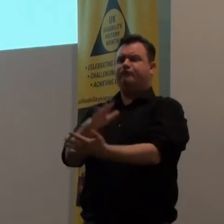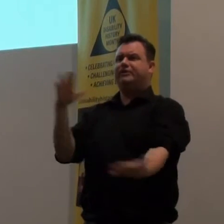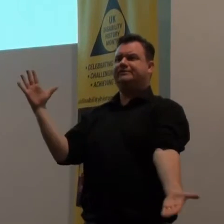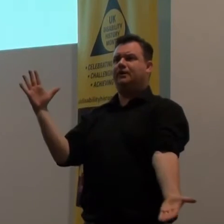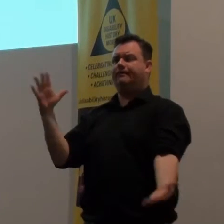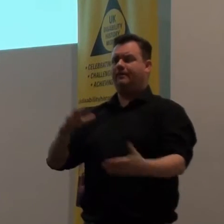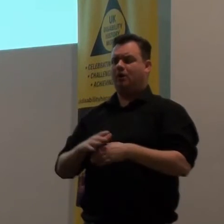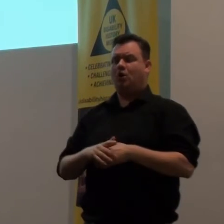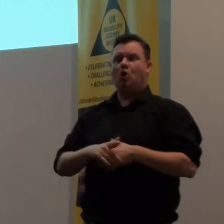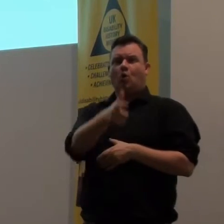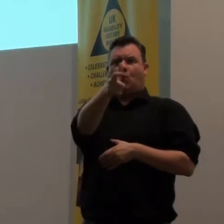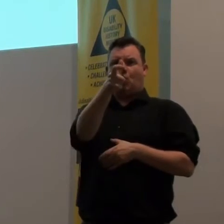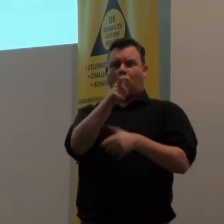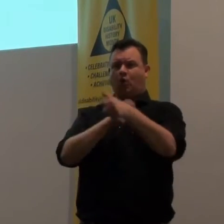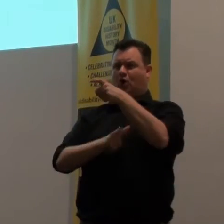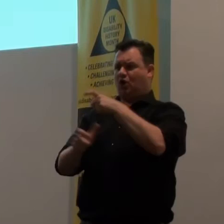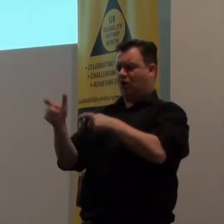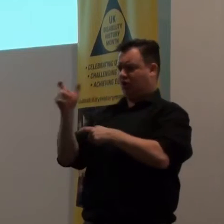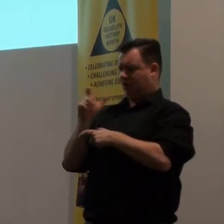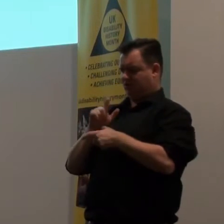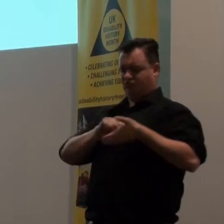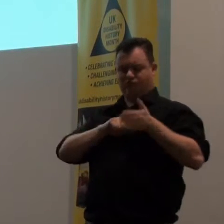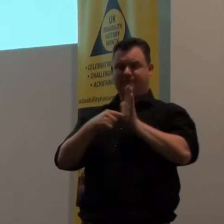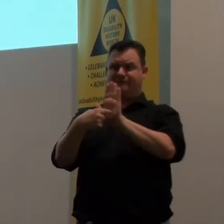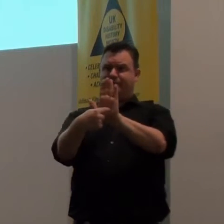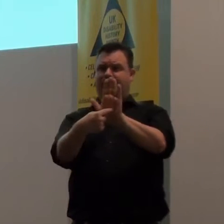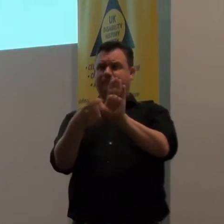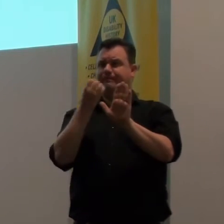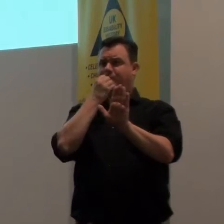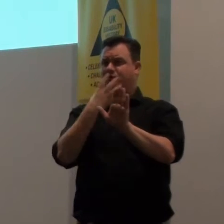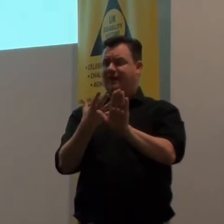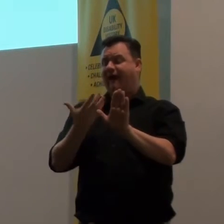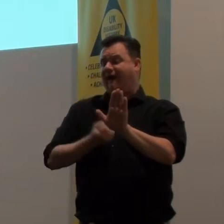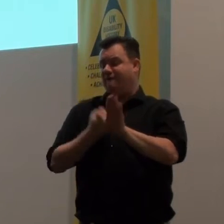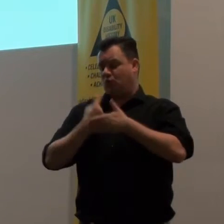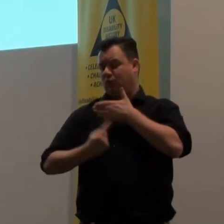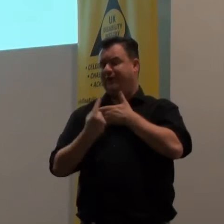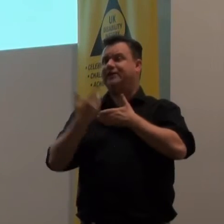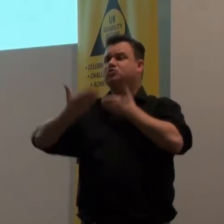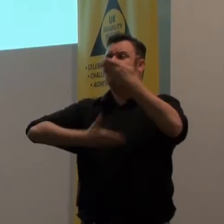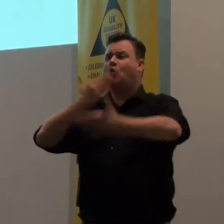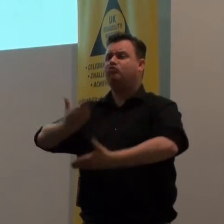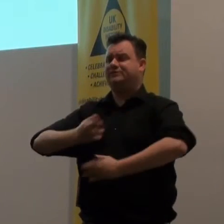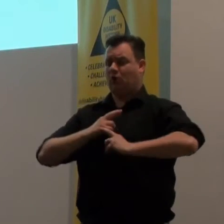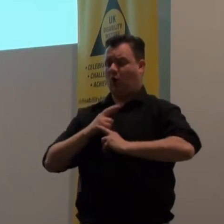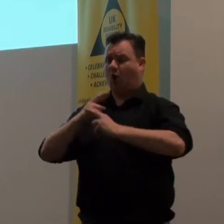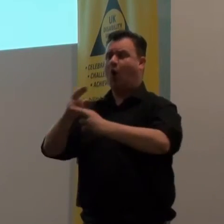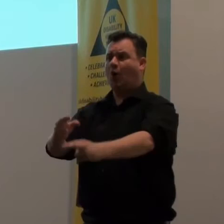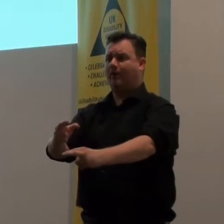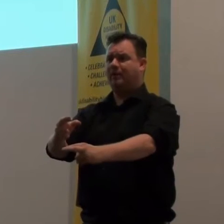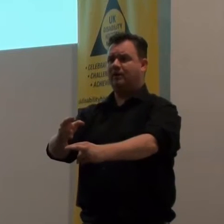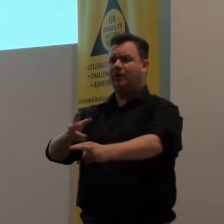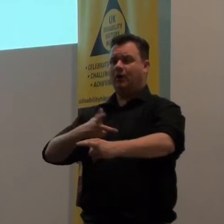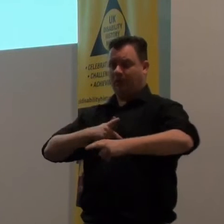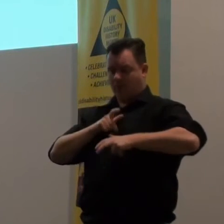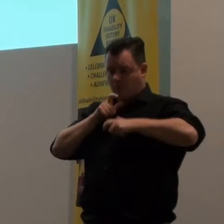Words can reflect to us our beauty, tell our unique stories of hope, raise us up with spoken